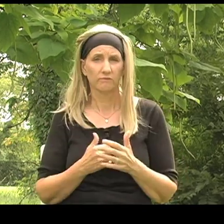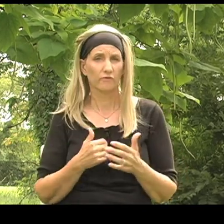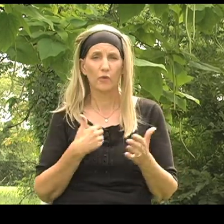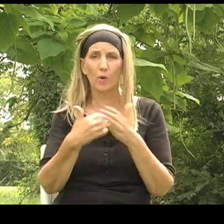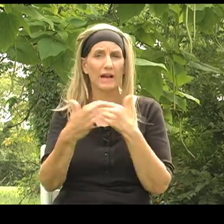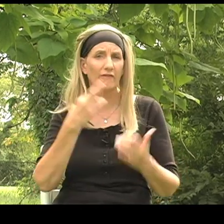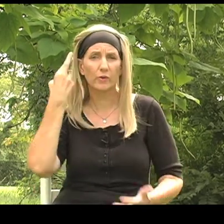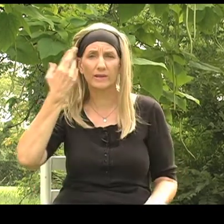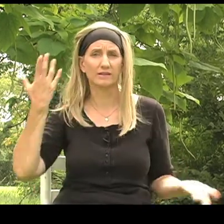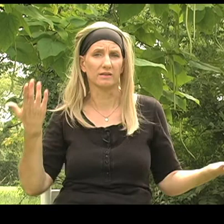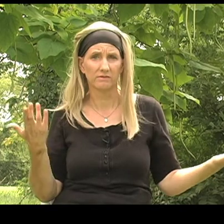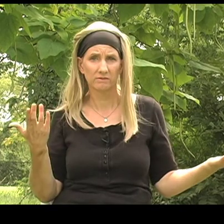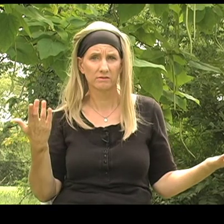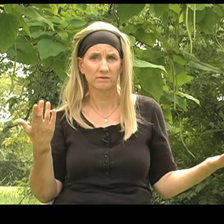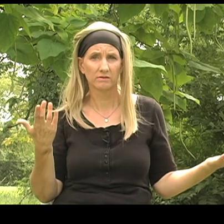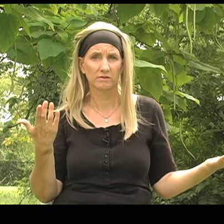for whatever reason,